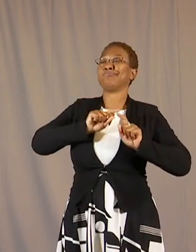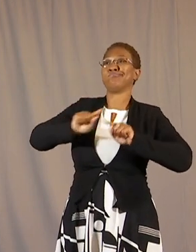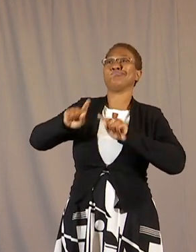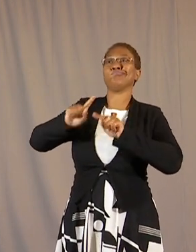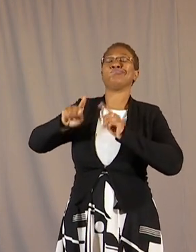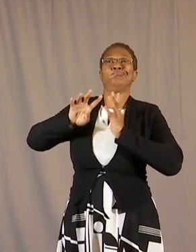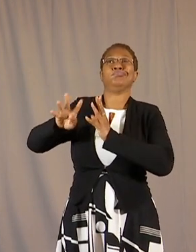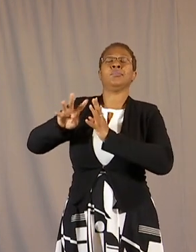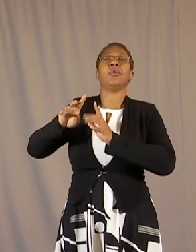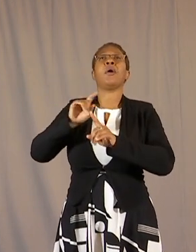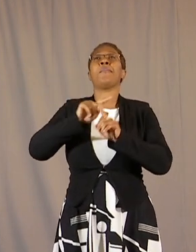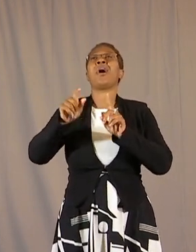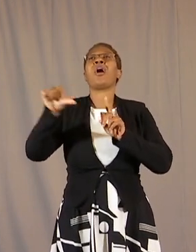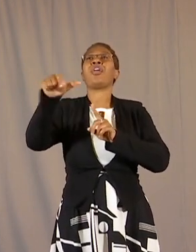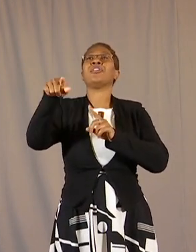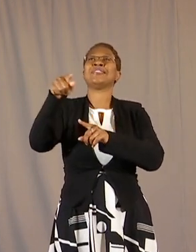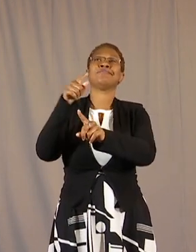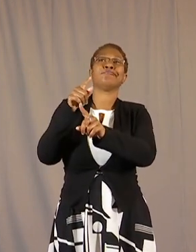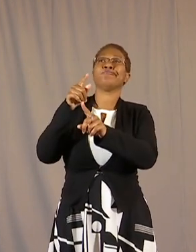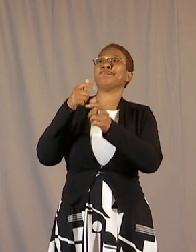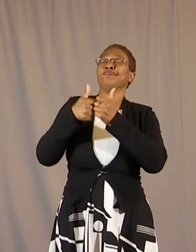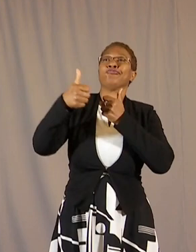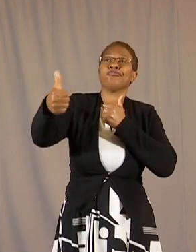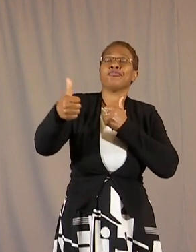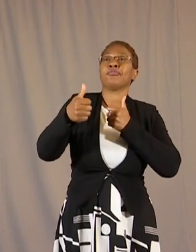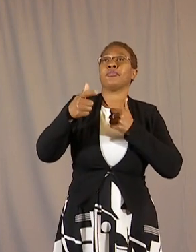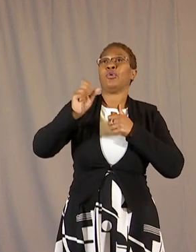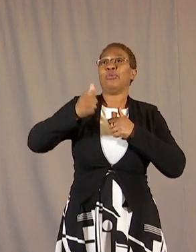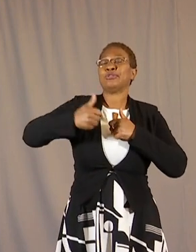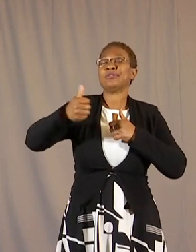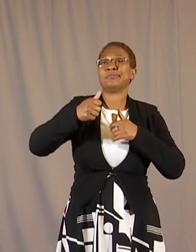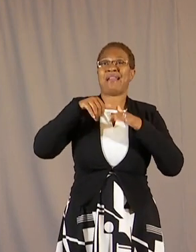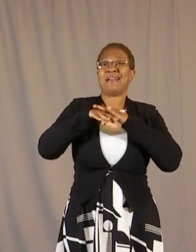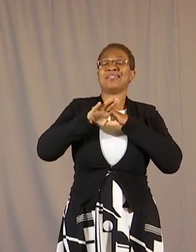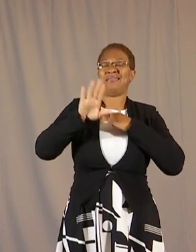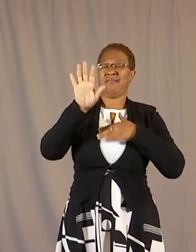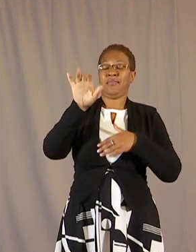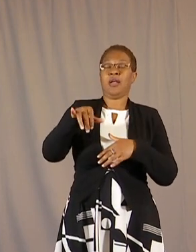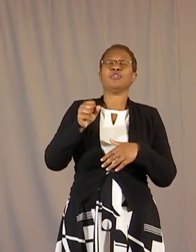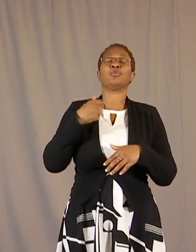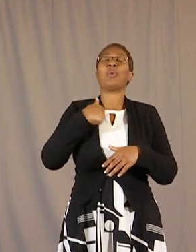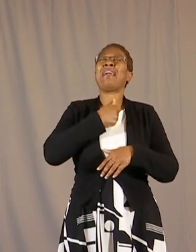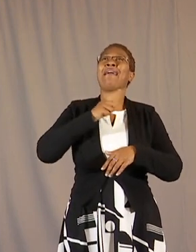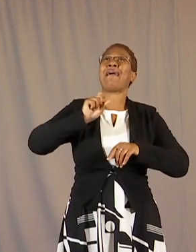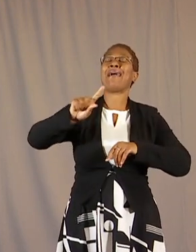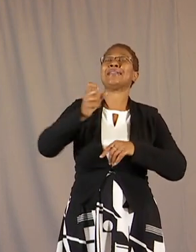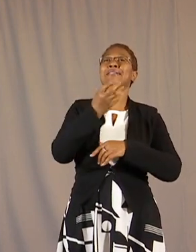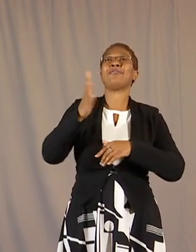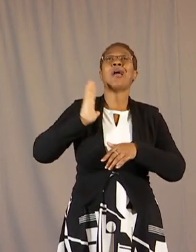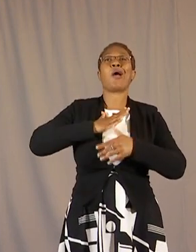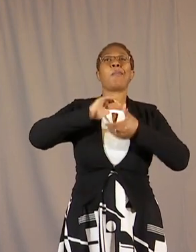pioneering response. It's something that we certainly had been asked from several of our partners at the national level